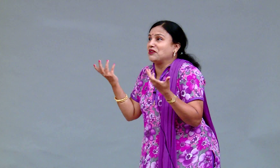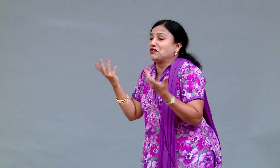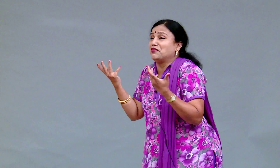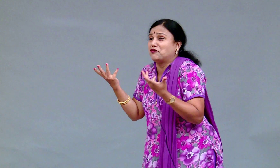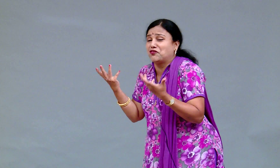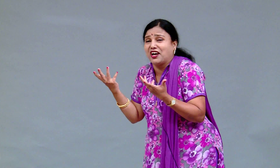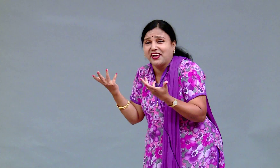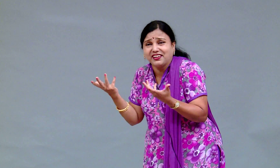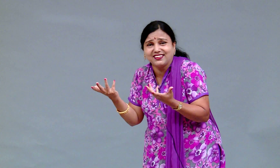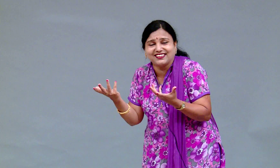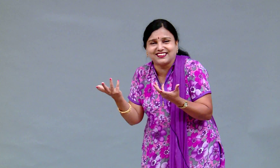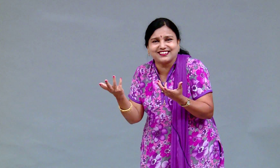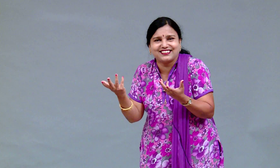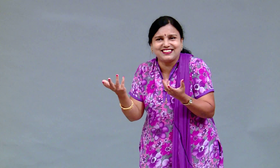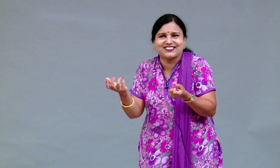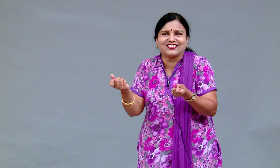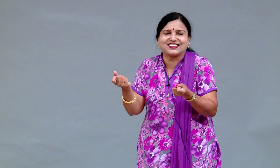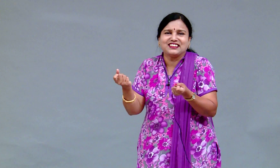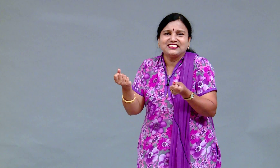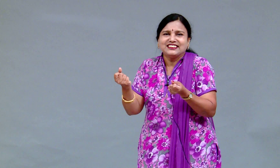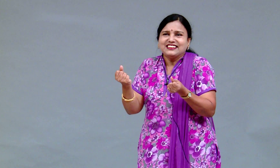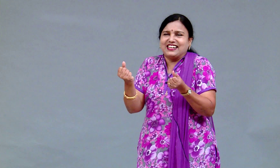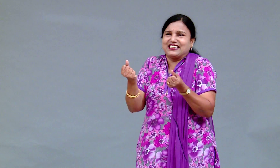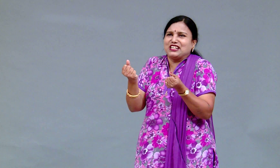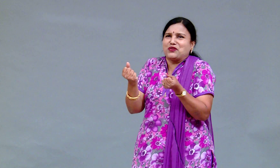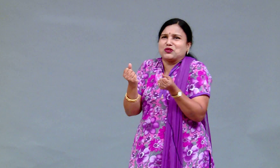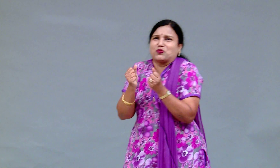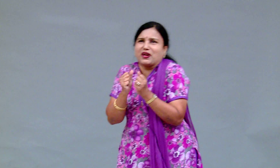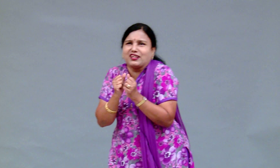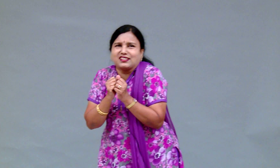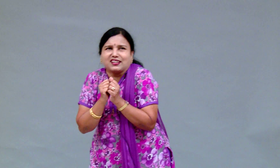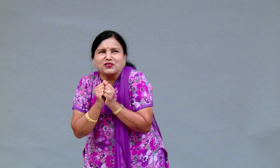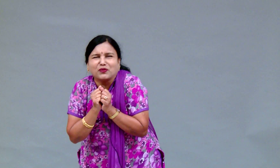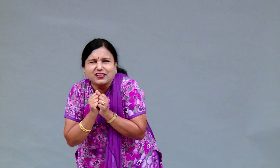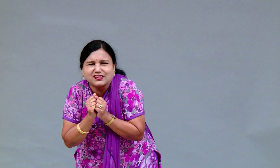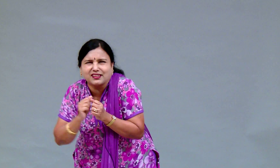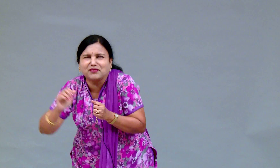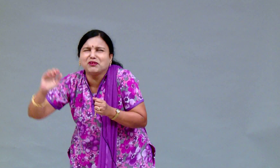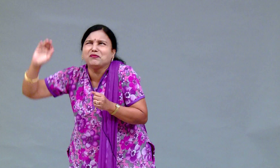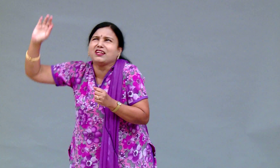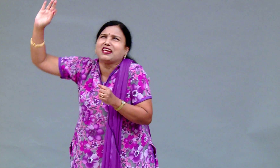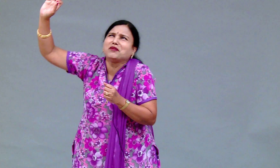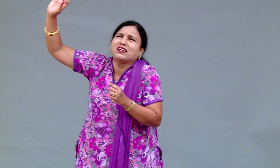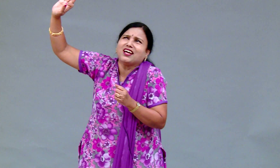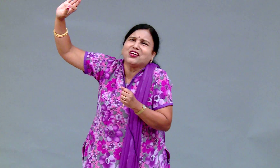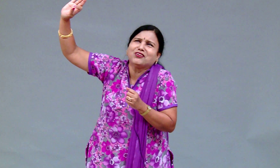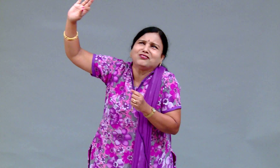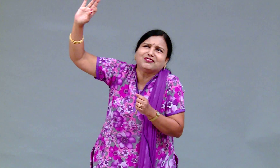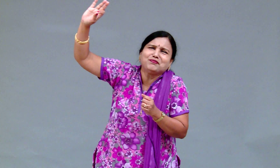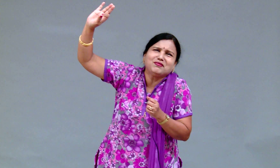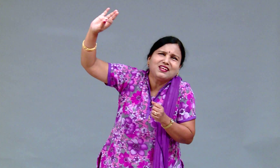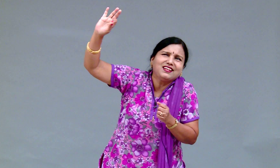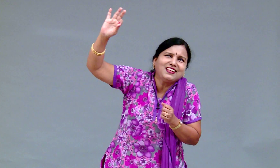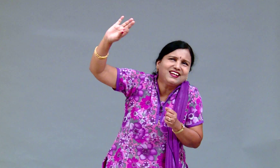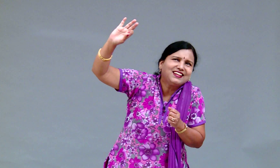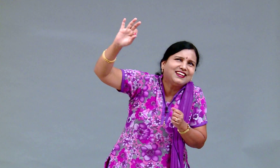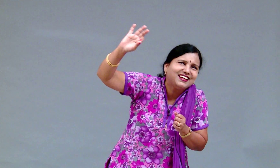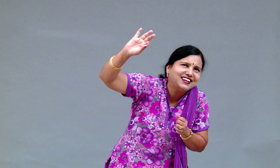with a fire, he thought. And then he was waiting and waiting. Min Mini came down. La la la la la